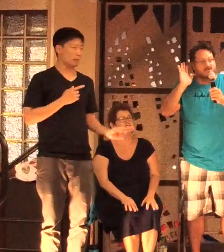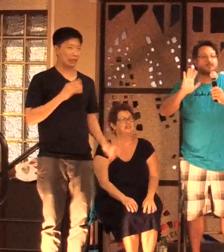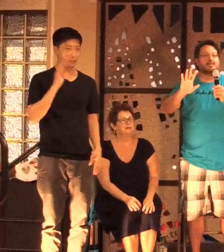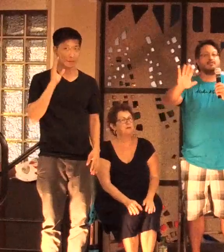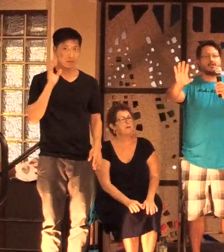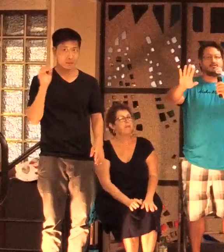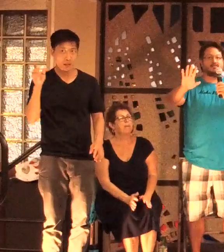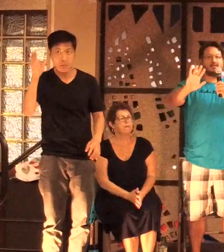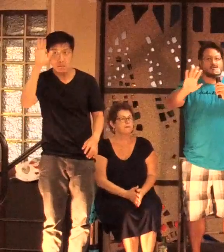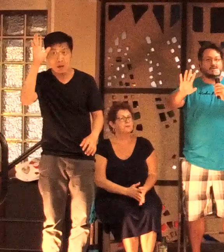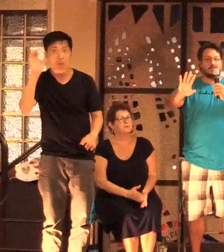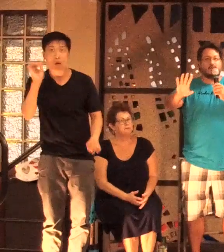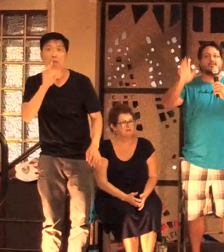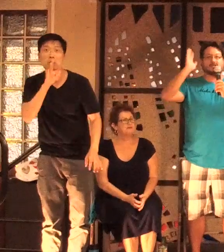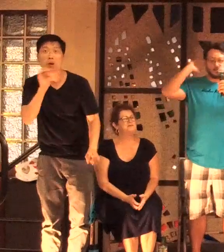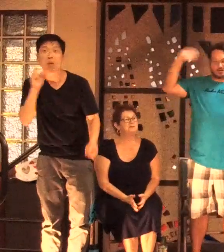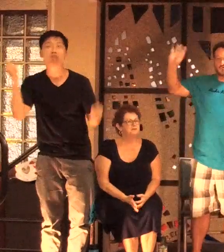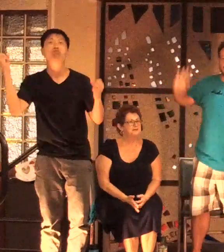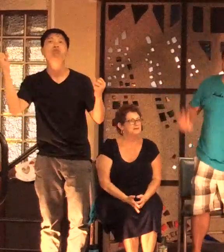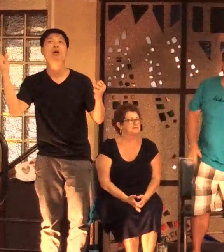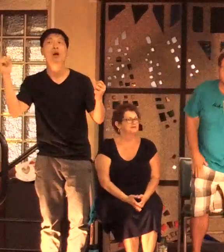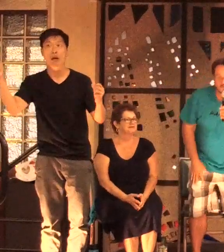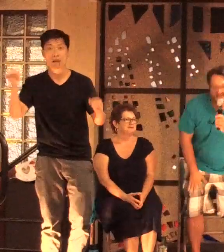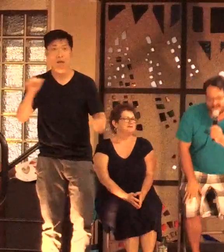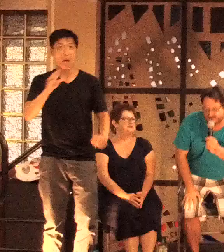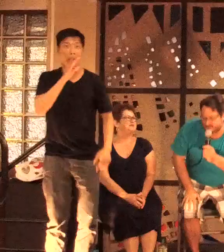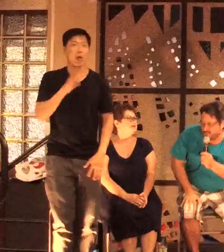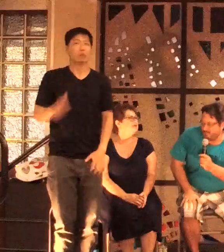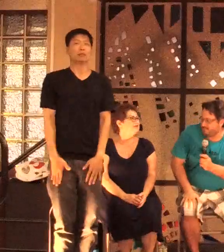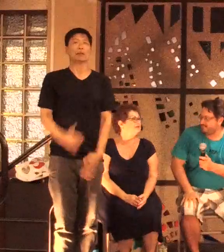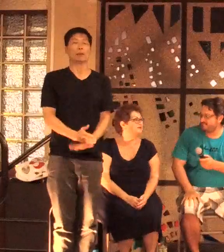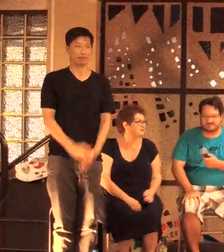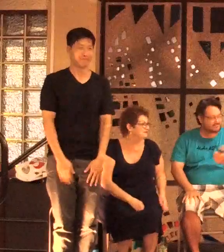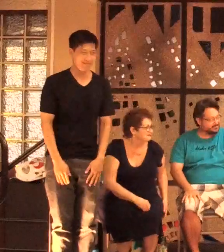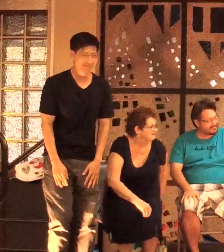heard. That's not Matthew. You can keep going. Oh, that's Matthew. What's up?